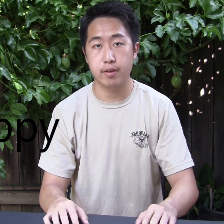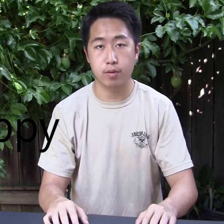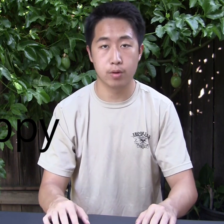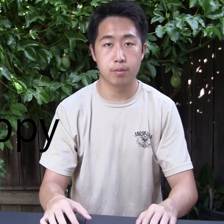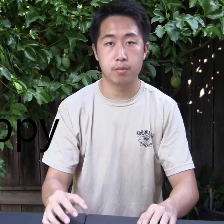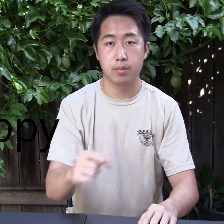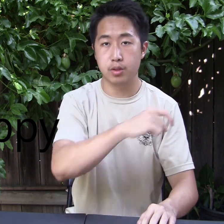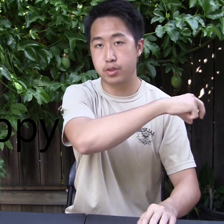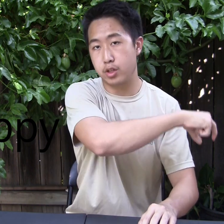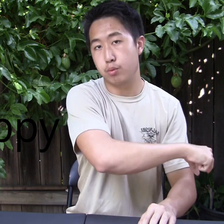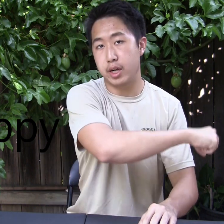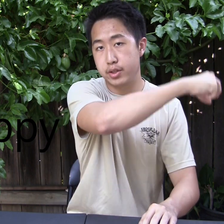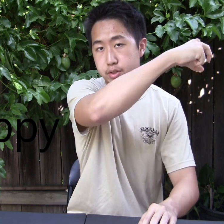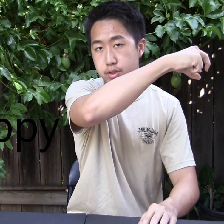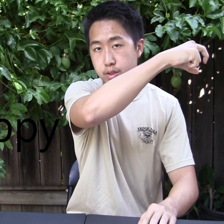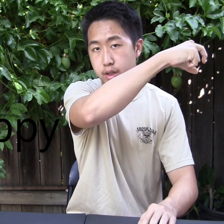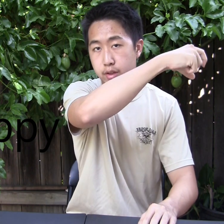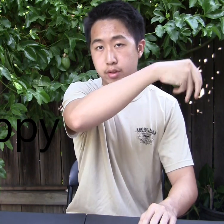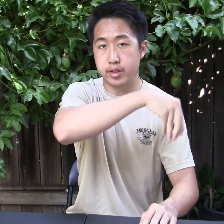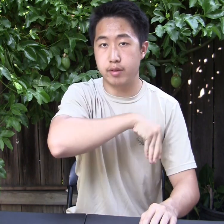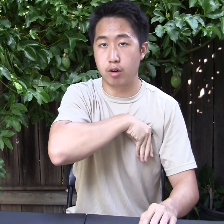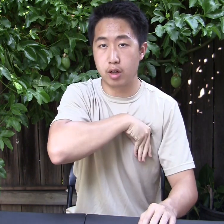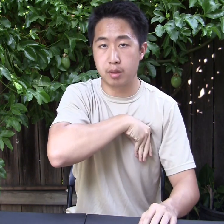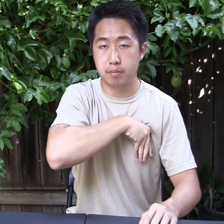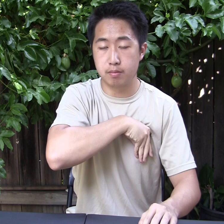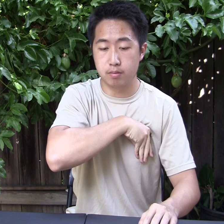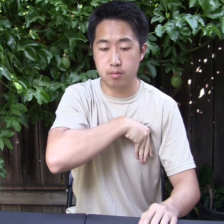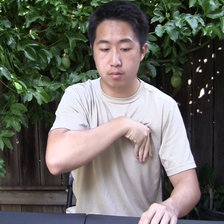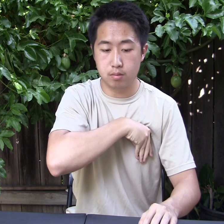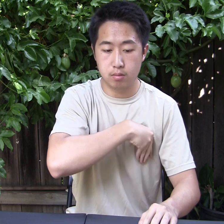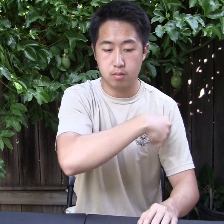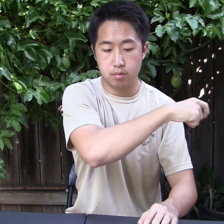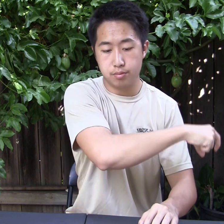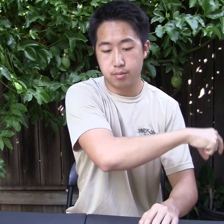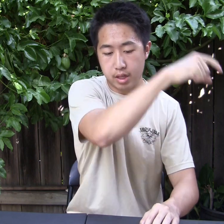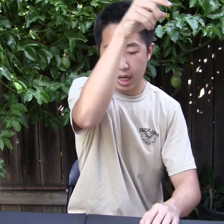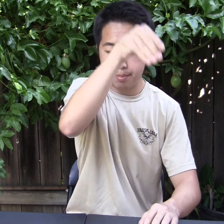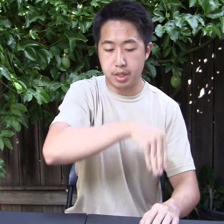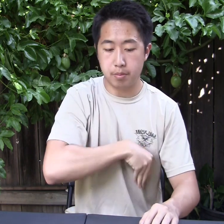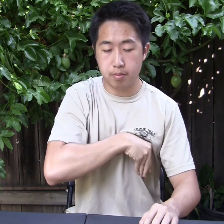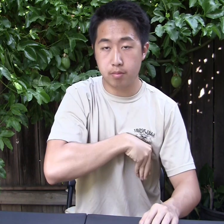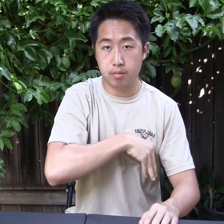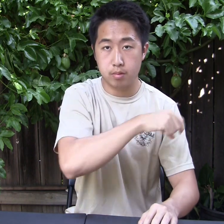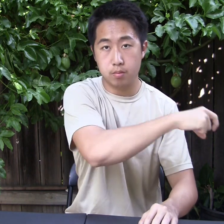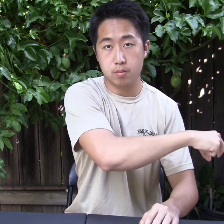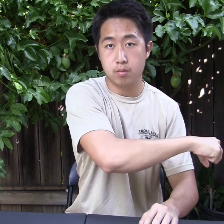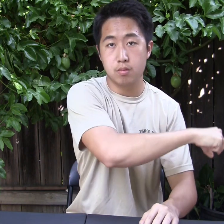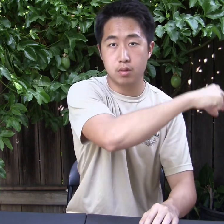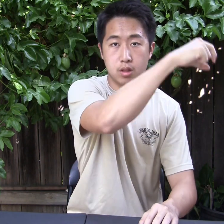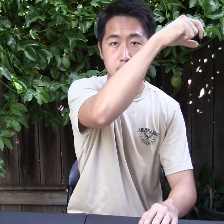for sunrise and do the sign for heart. Happy.